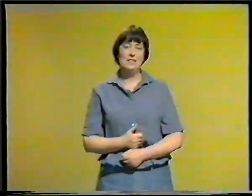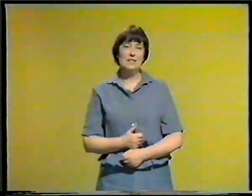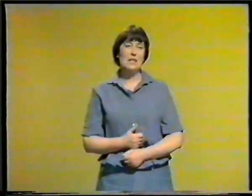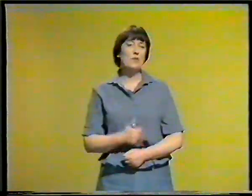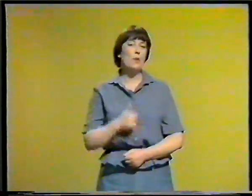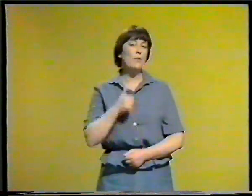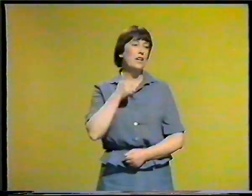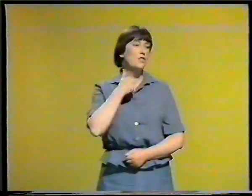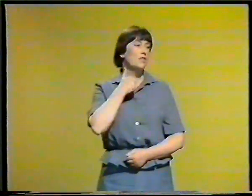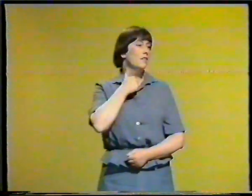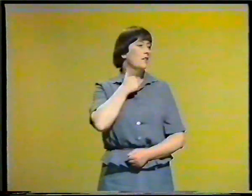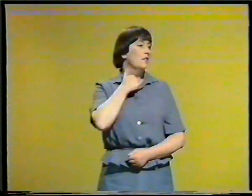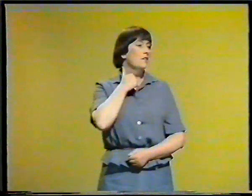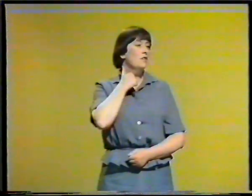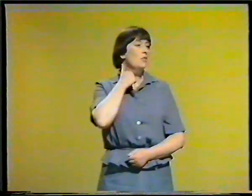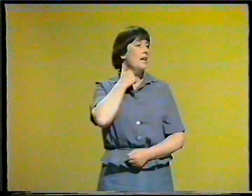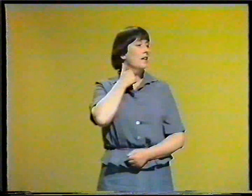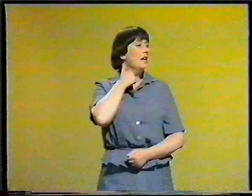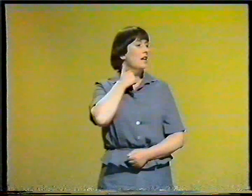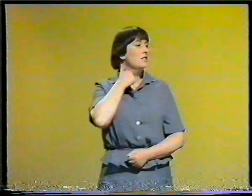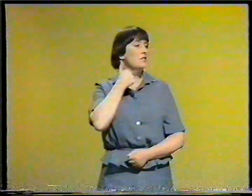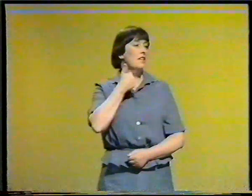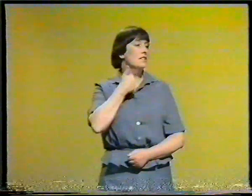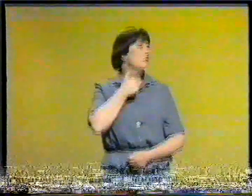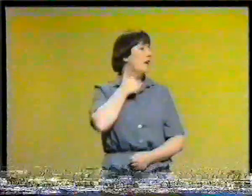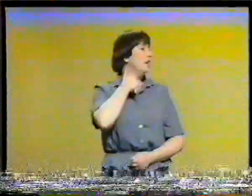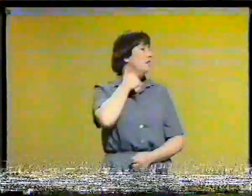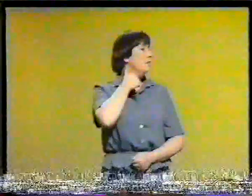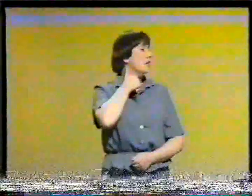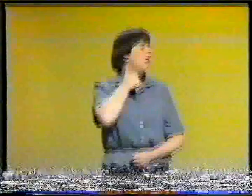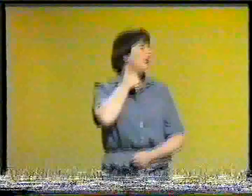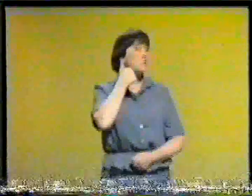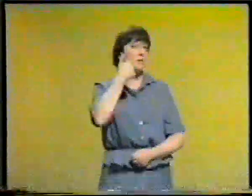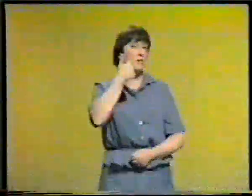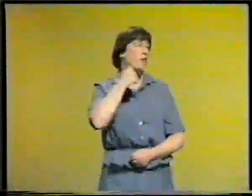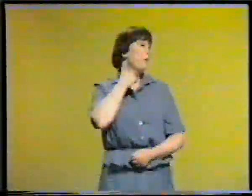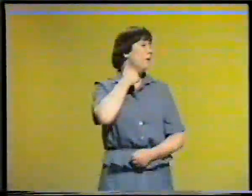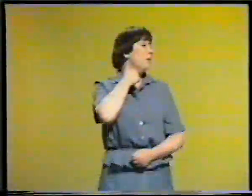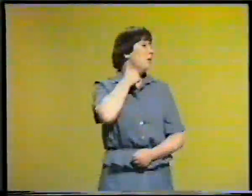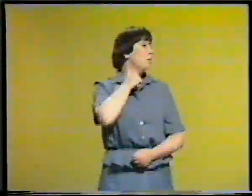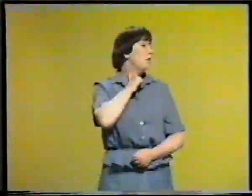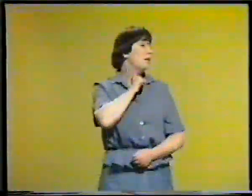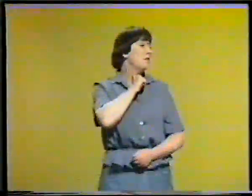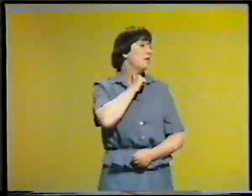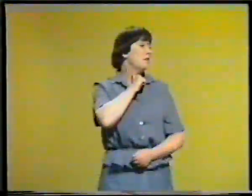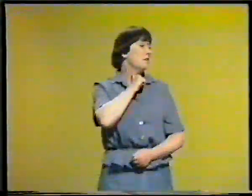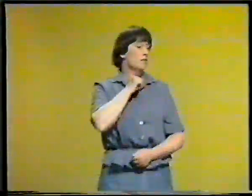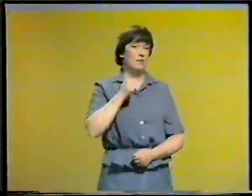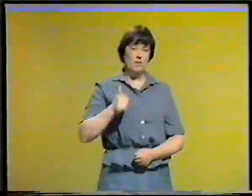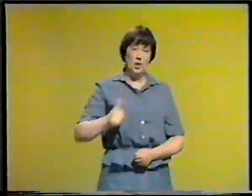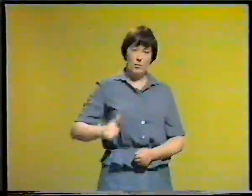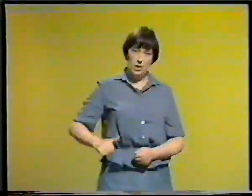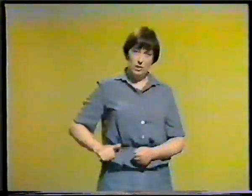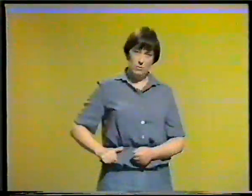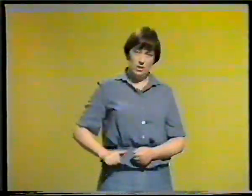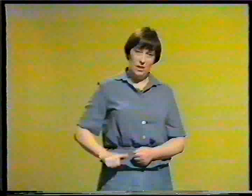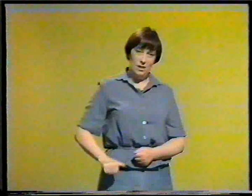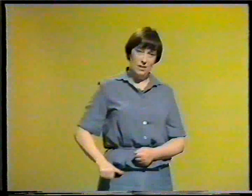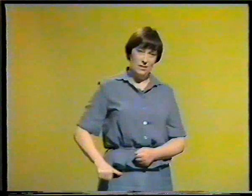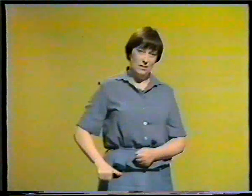Same with operation. You make a cut, the sign as if it was a cut with your thumb, wherever the operation would occur.